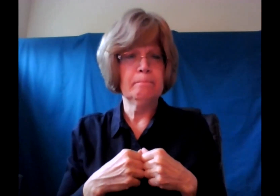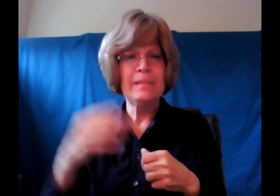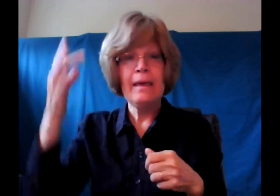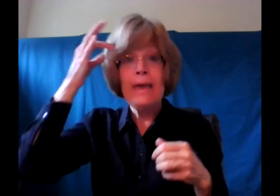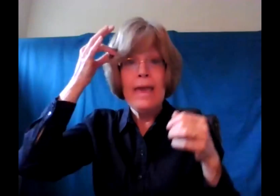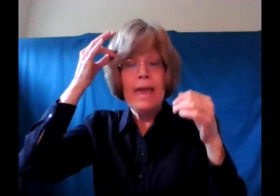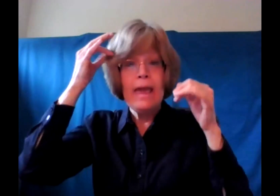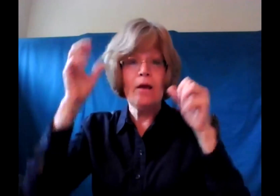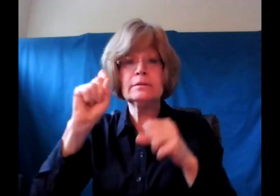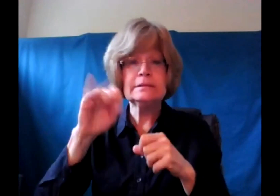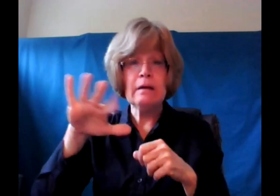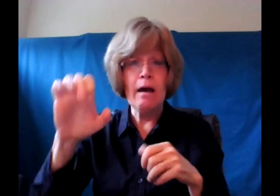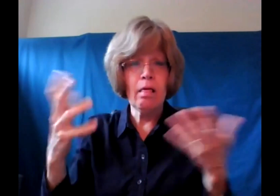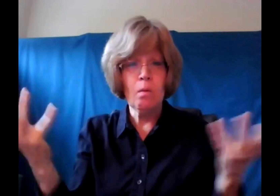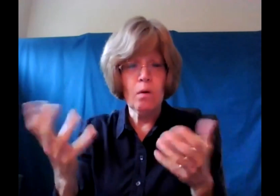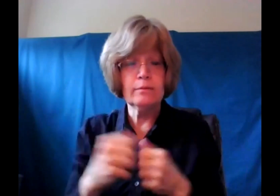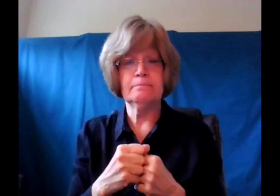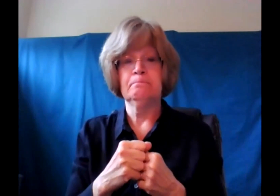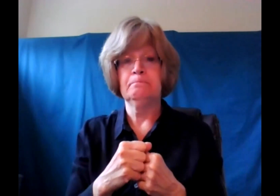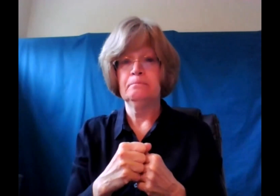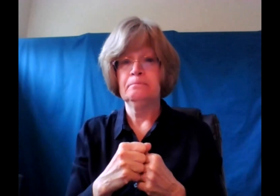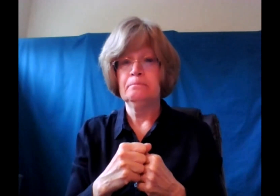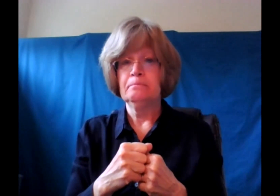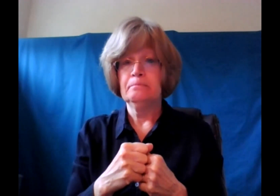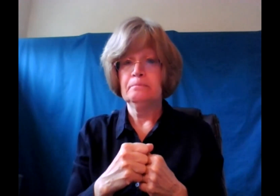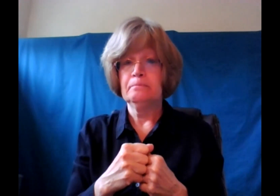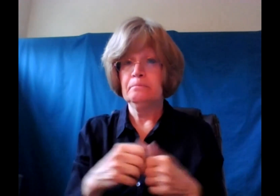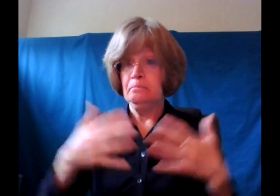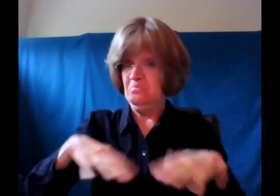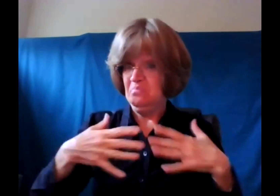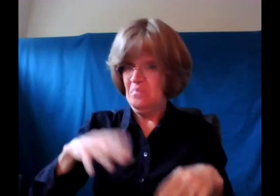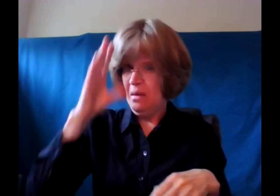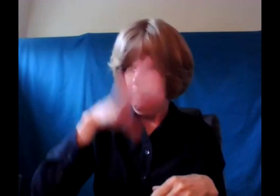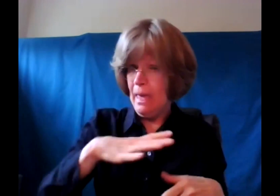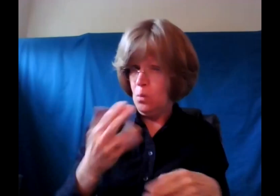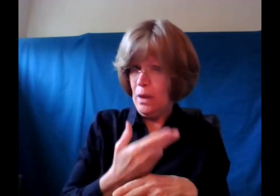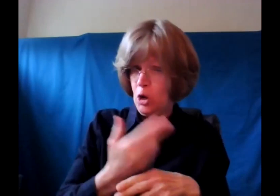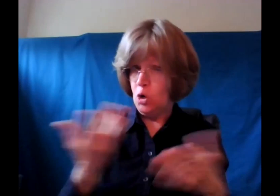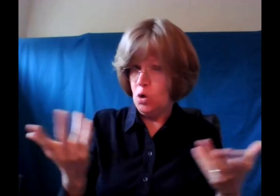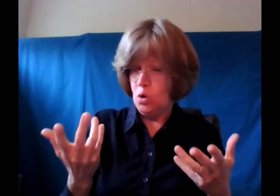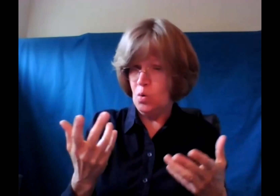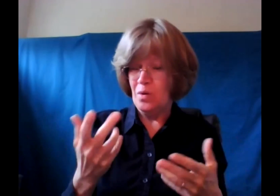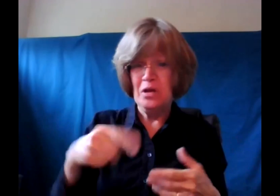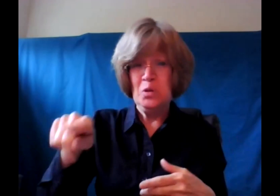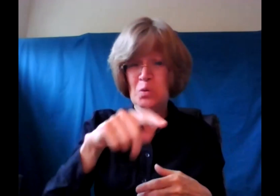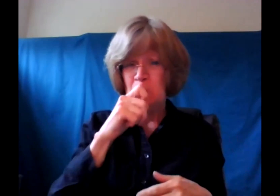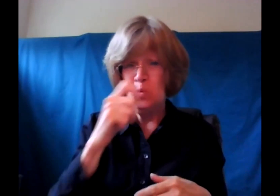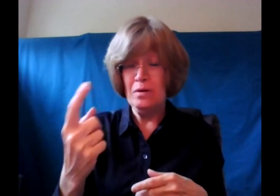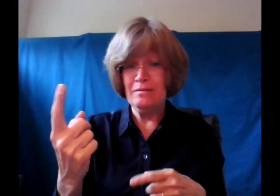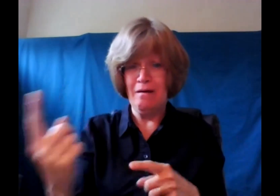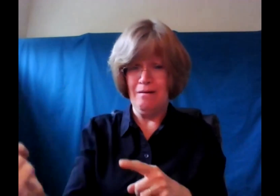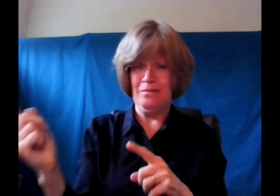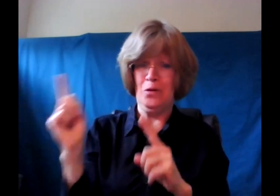What hairstyles do the women have? What kind of outfits are the men wearing? You wouldn't come up in